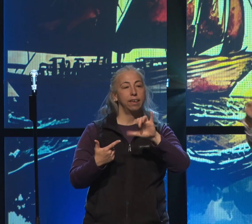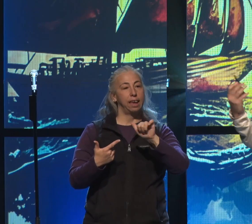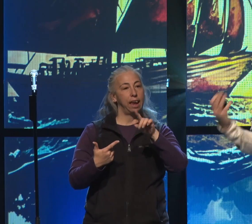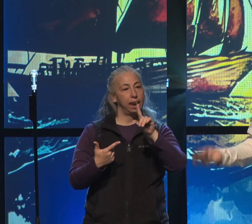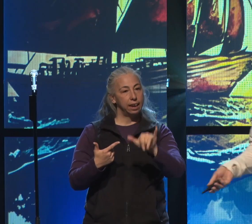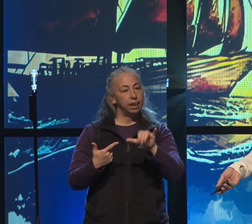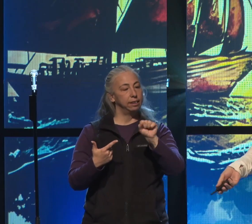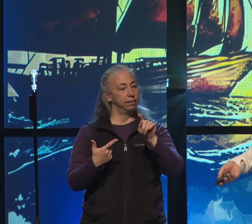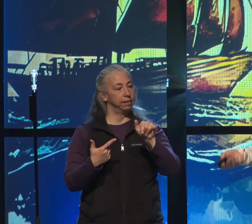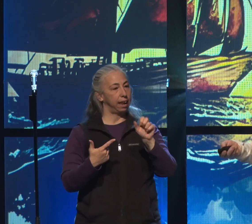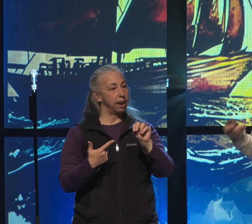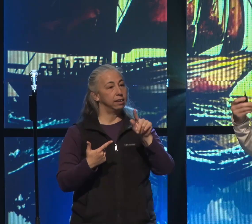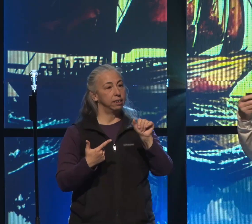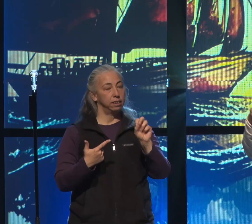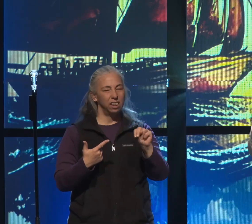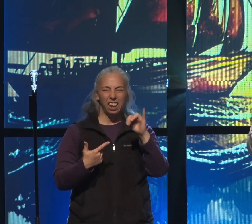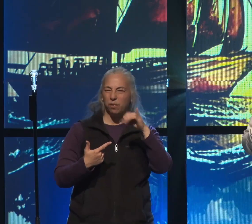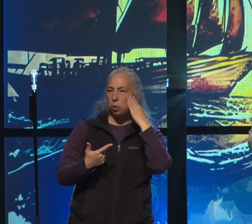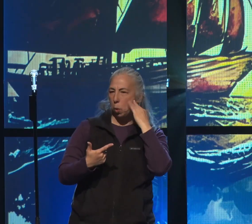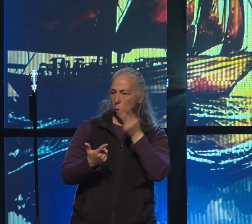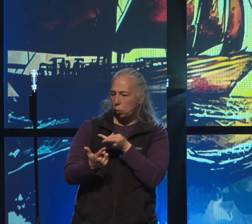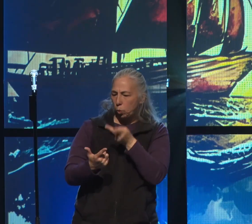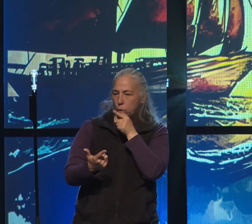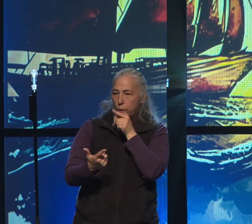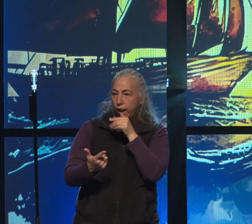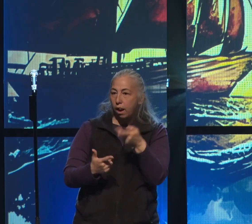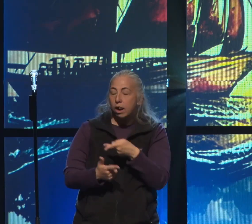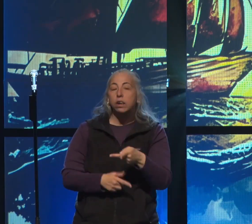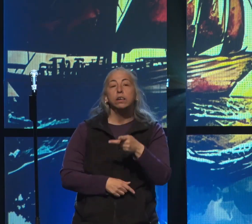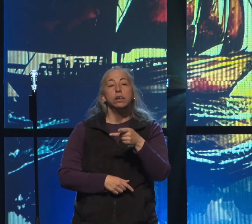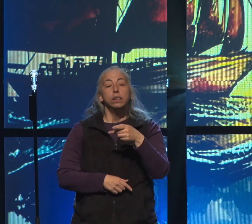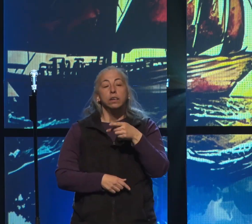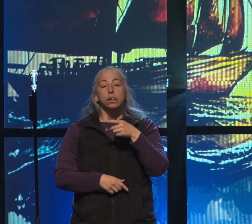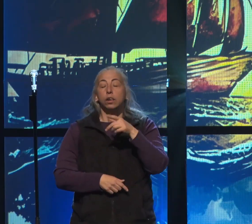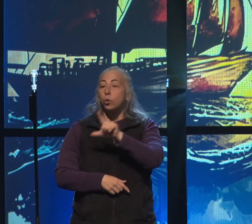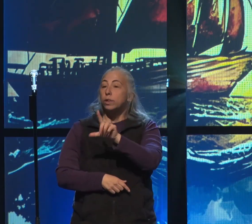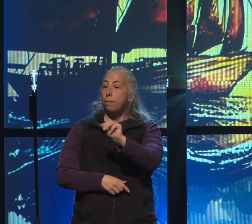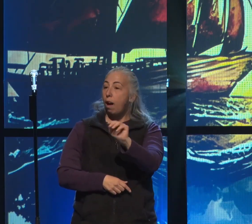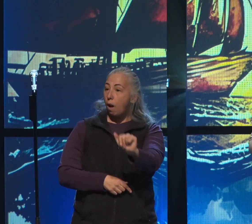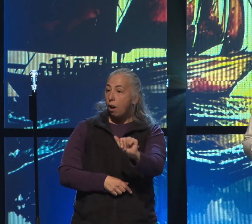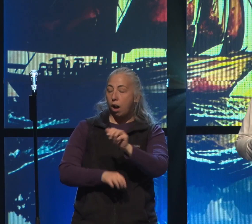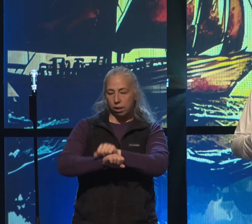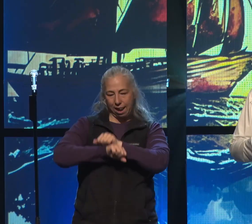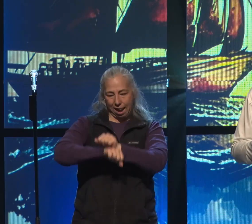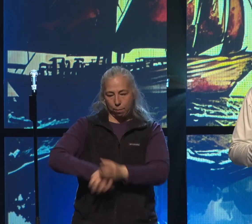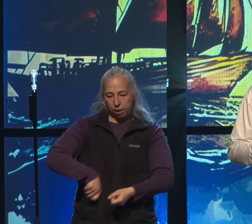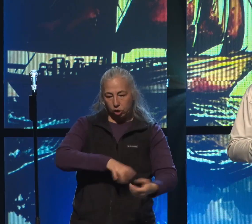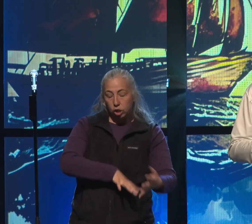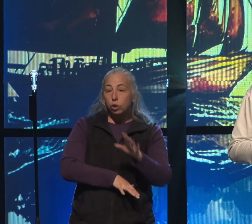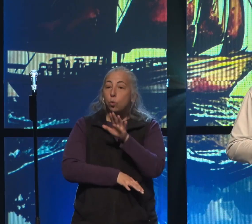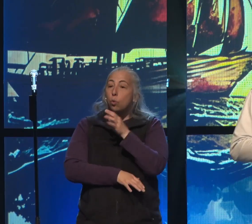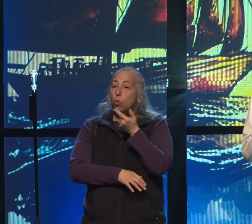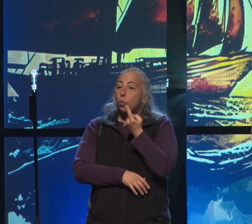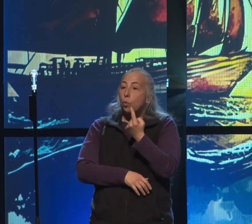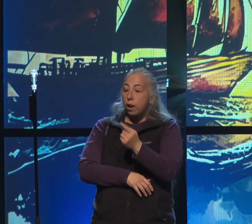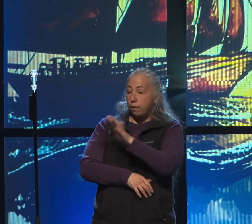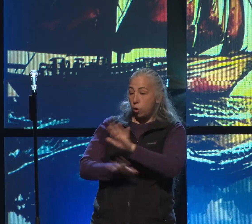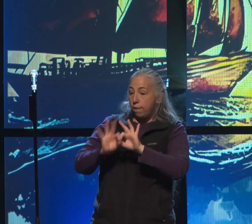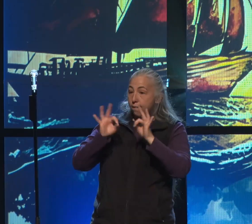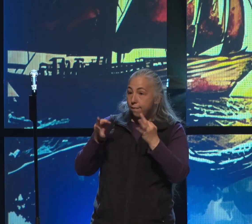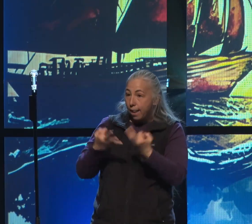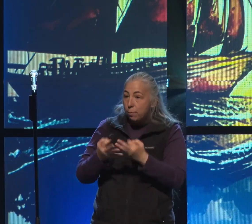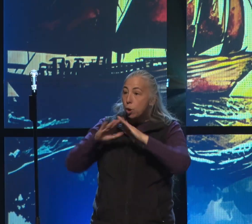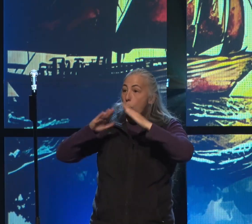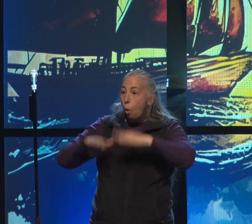was an abolitionist. Actually, her home in Concord, Massachusetts, was on the stop of the Underground Railroad. And so her family